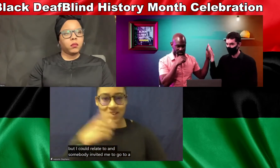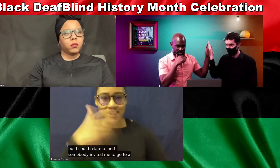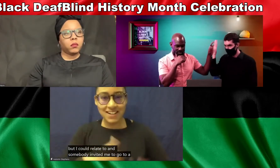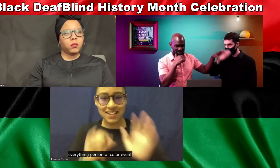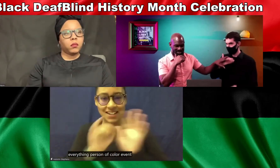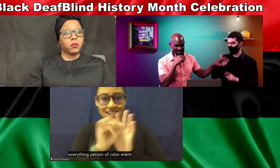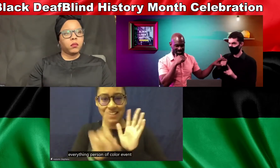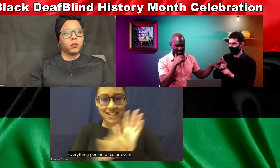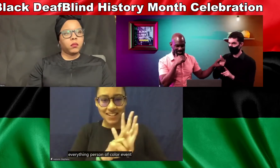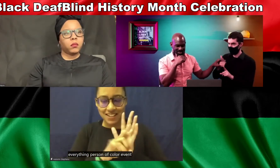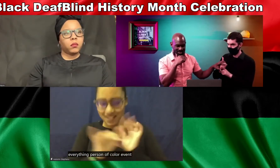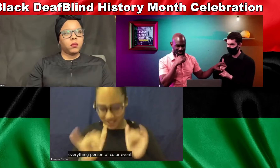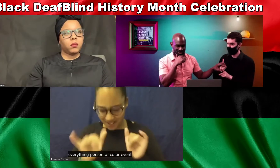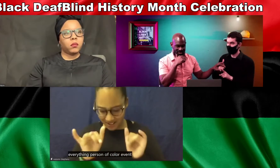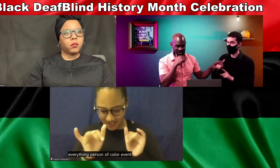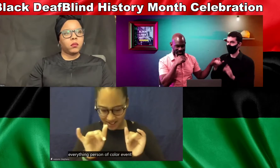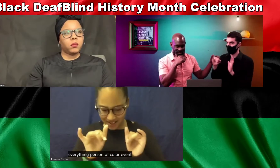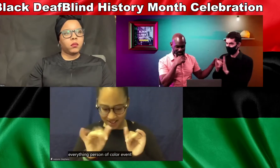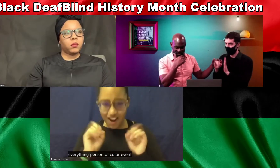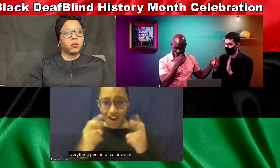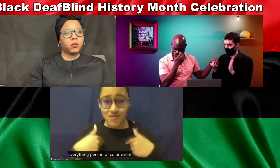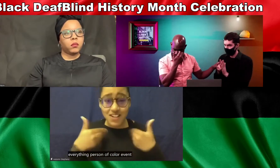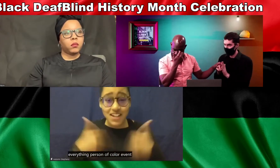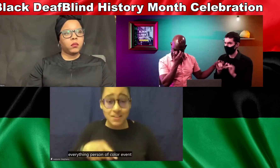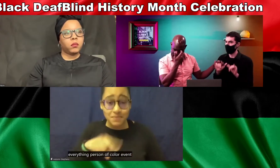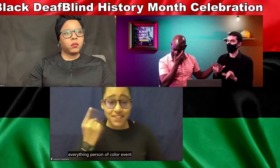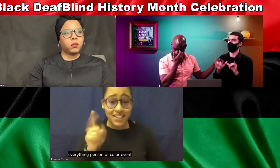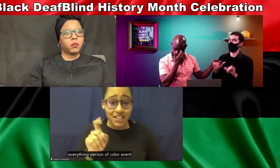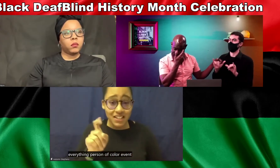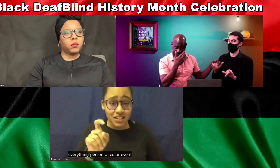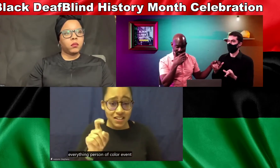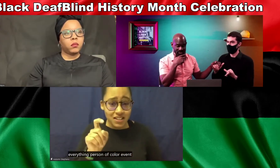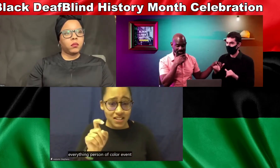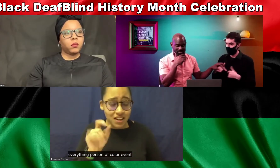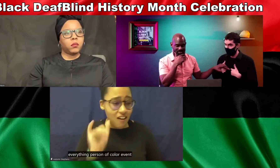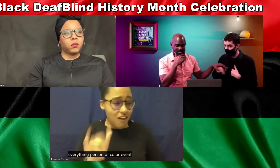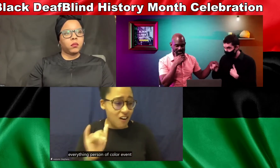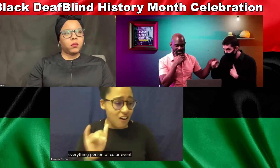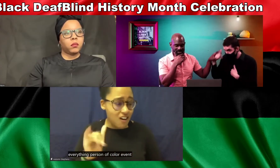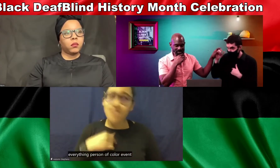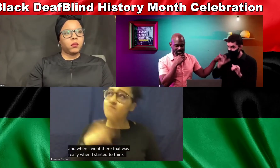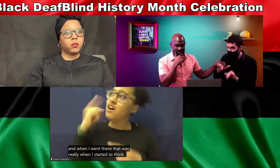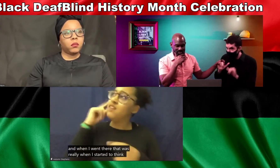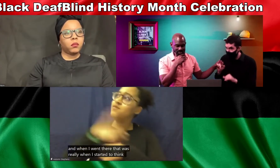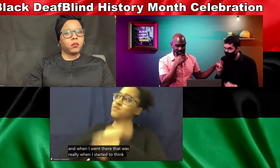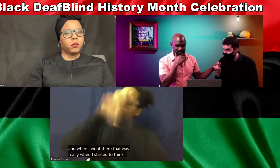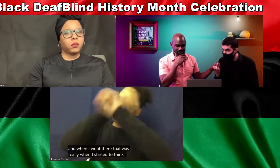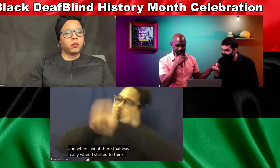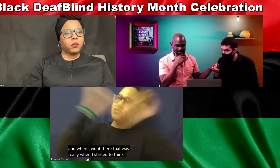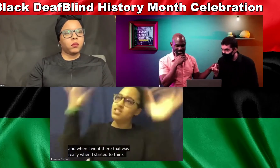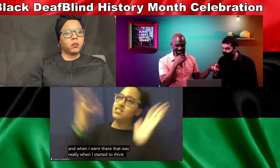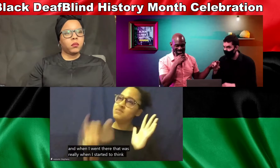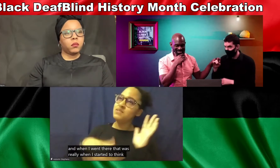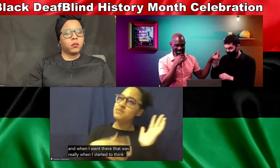And when I went there, that was really when I started to think more about my identity and realize that, right,